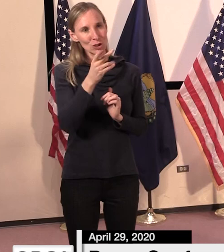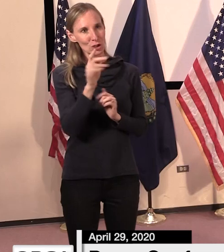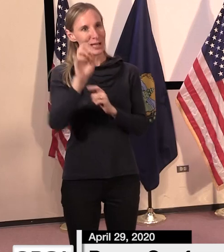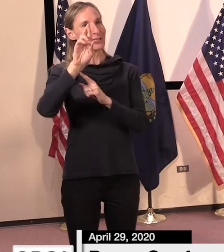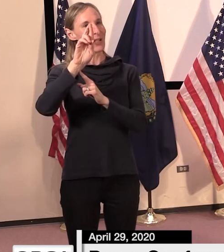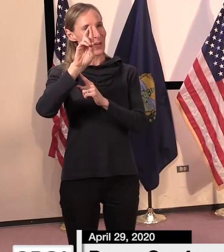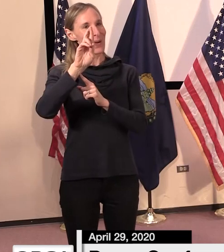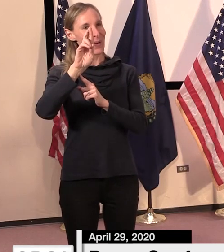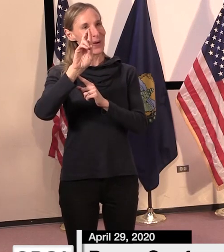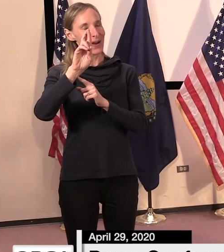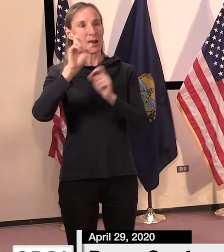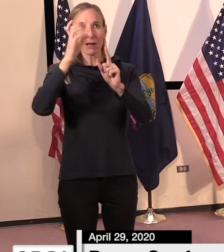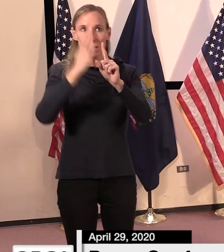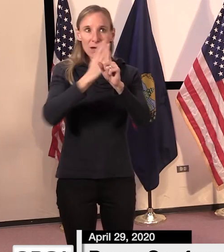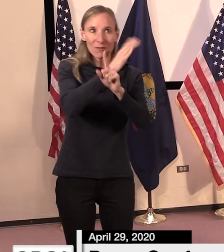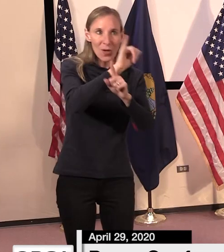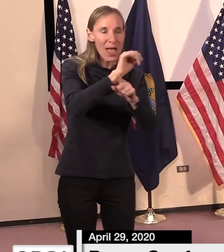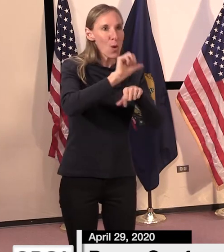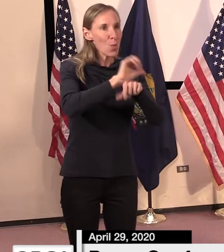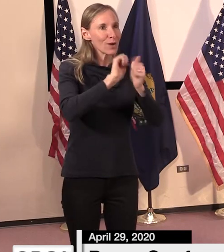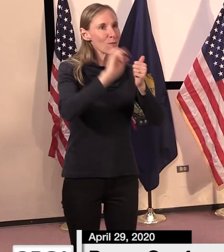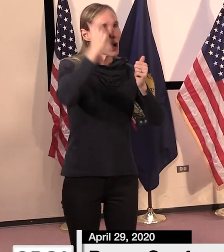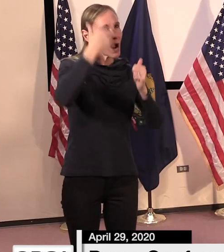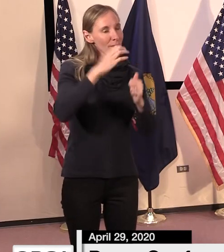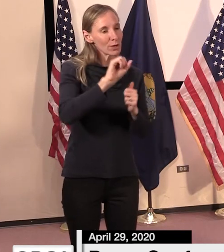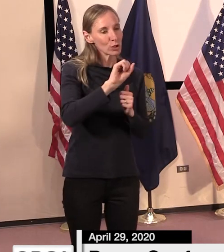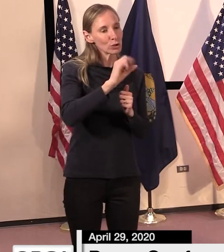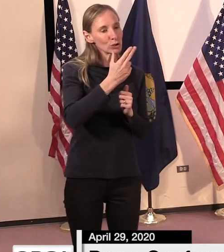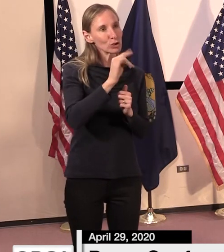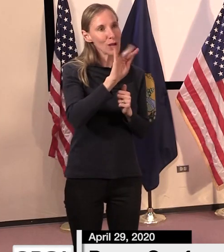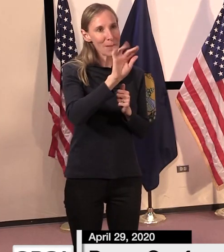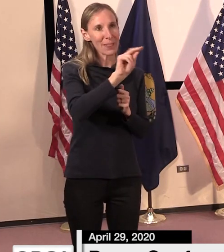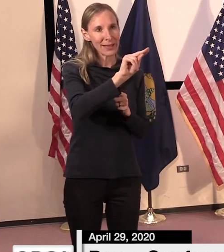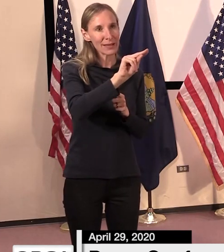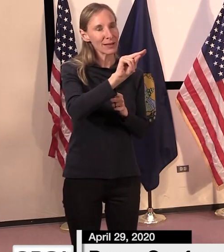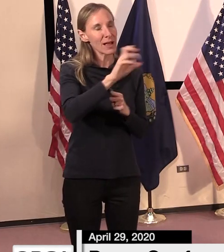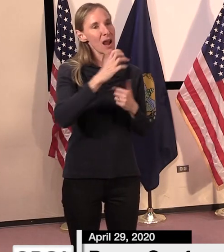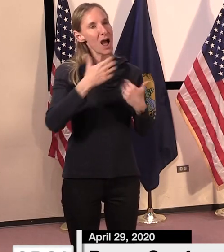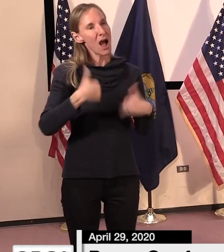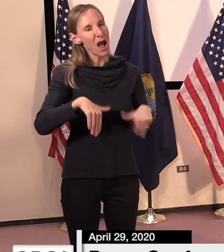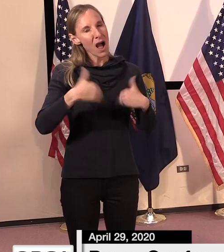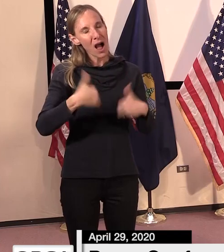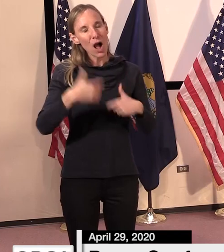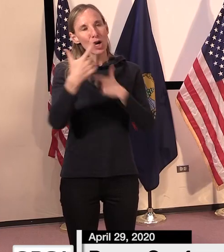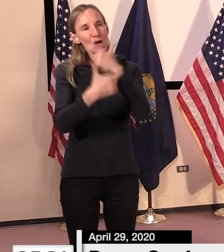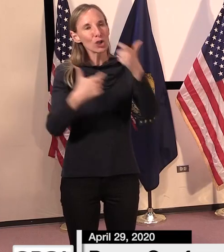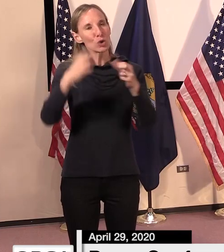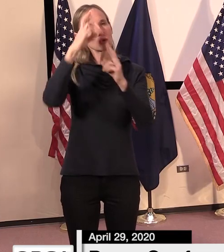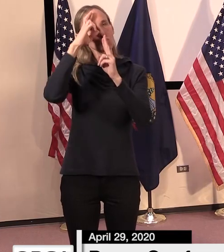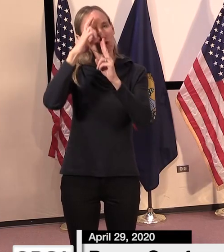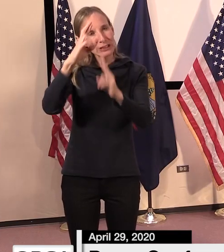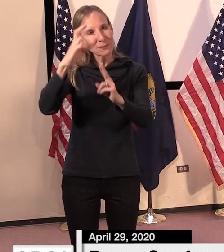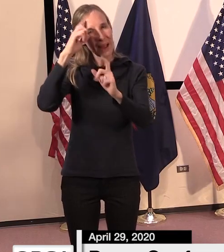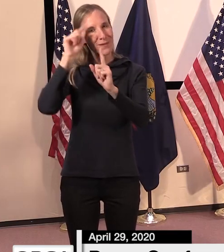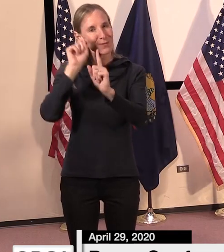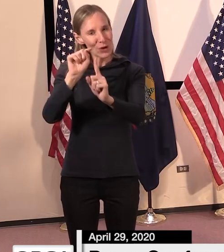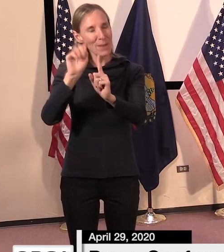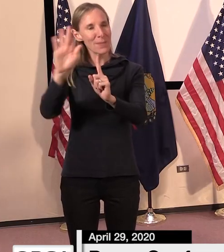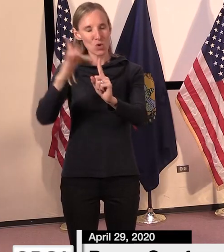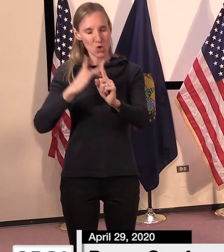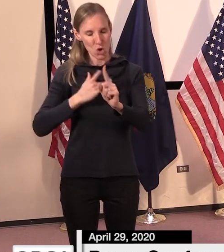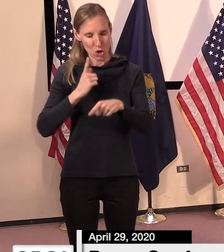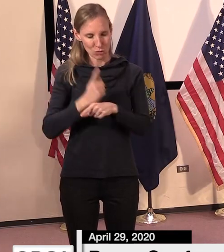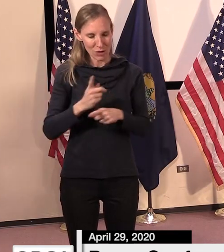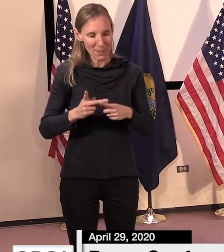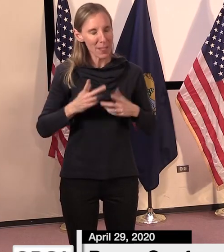Shulman administration. I've always had a great relationship with him, a great deal of respect for him, and I know his heart is in the